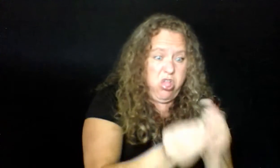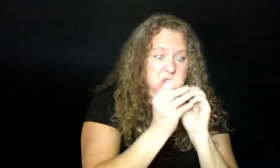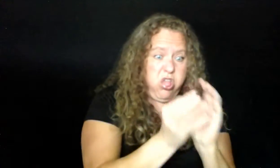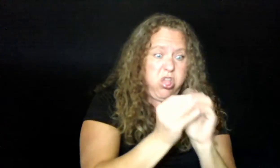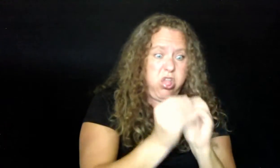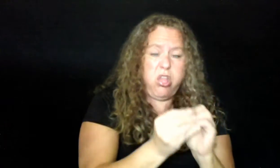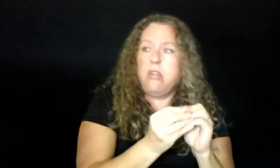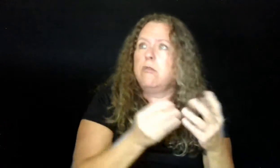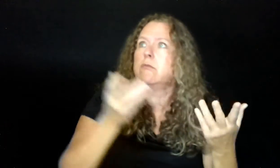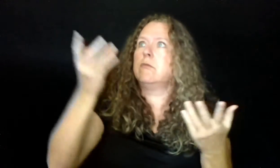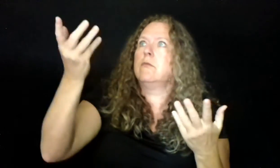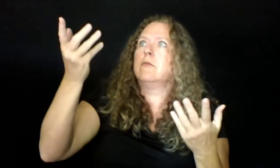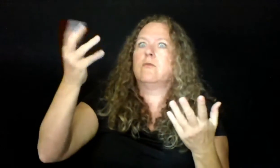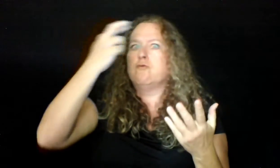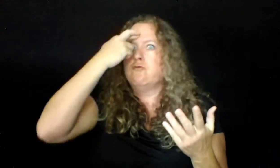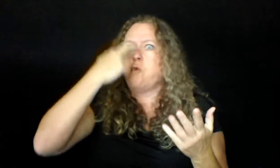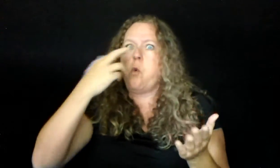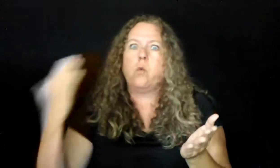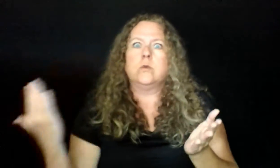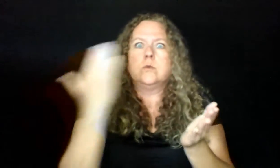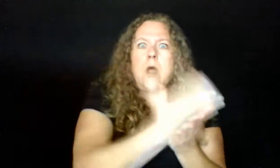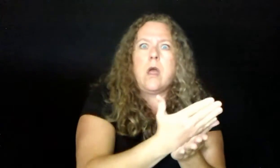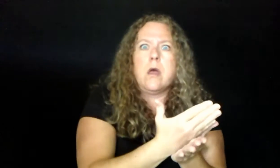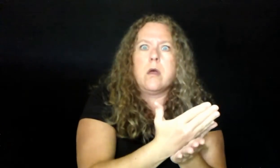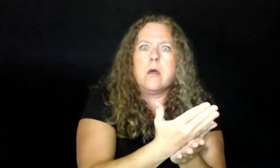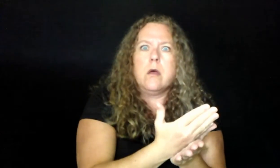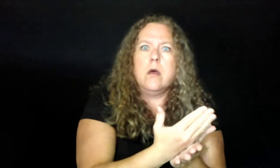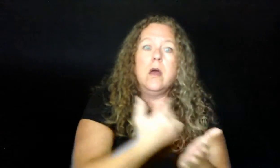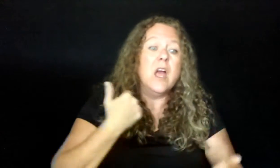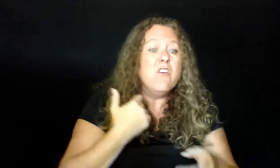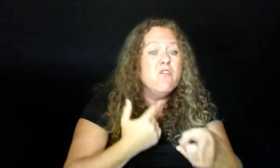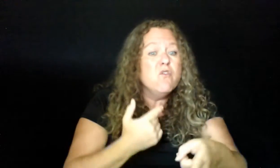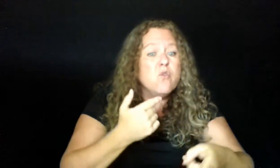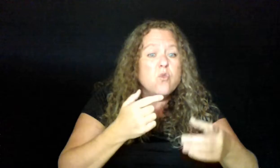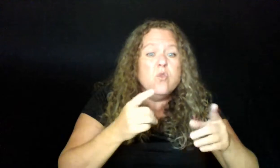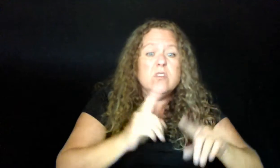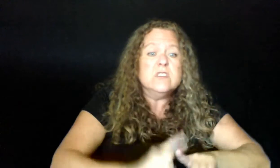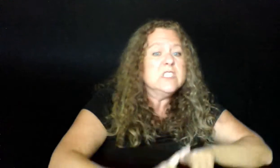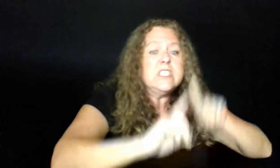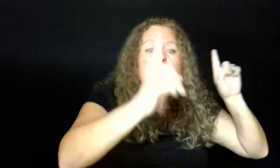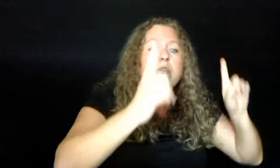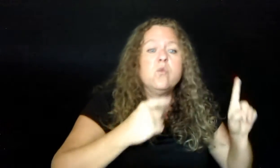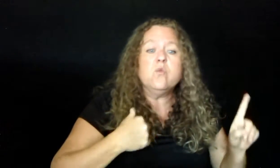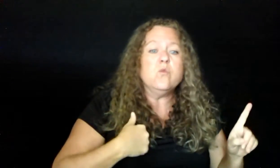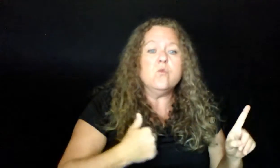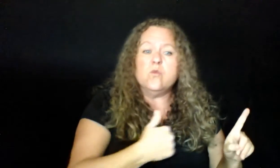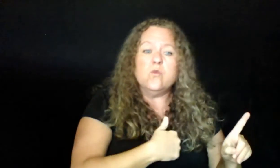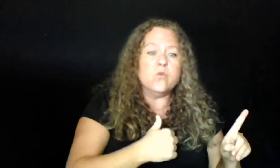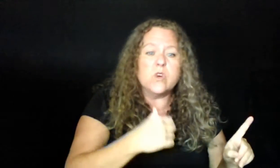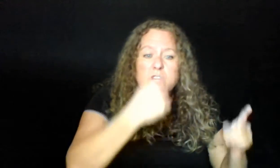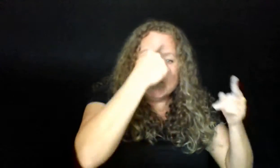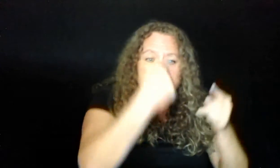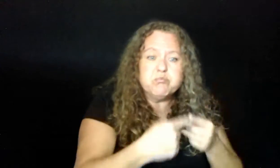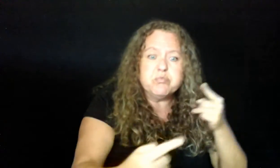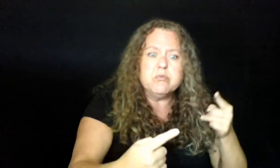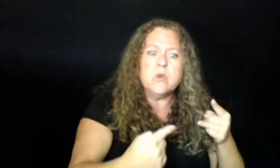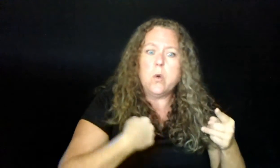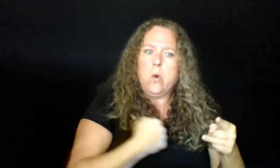can't rebuke you, we can't stop you, and Rome doesn't care enough about us to make the distinction between you and the real